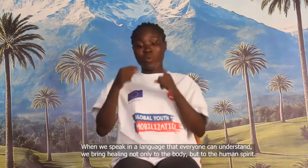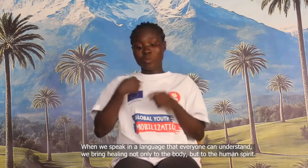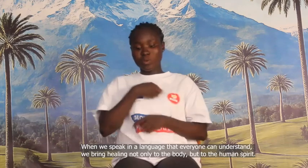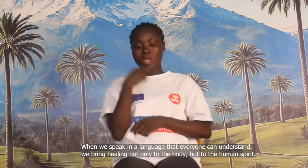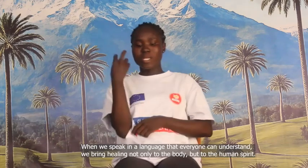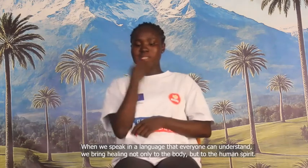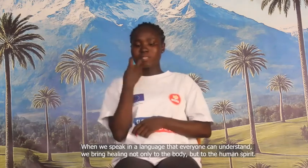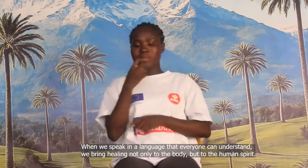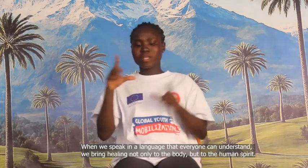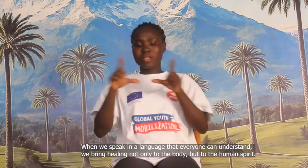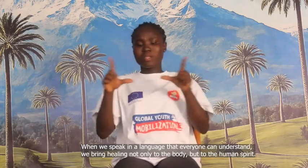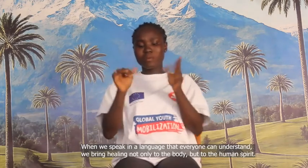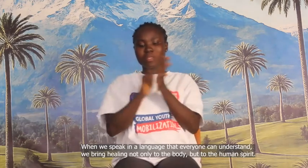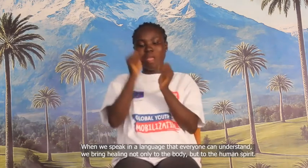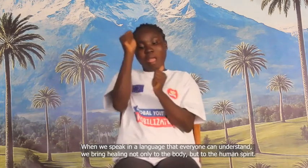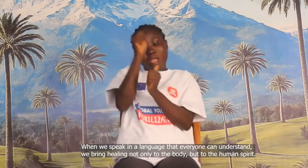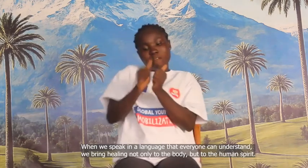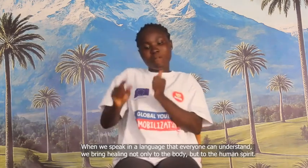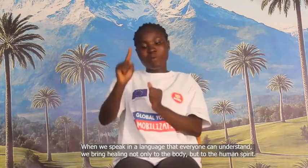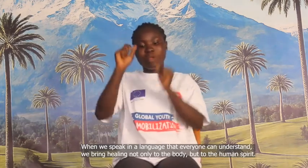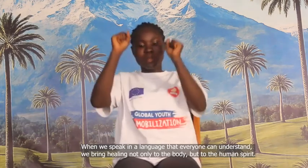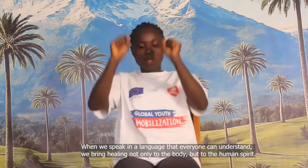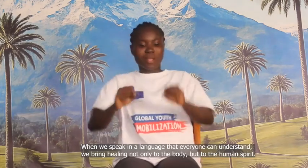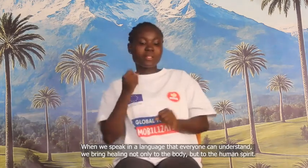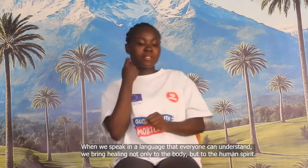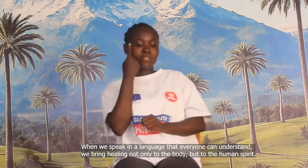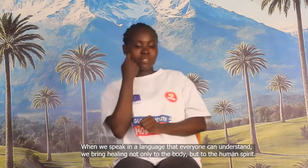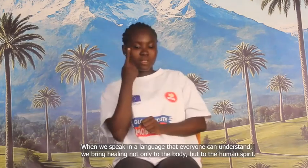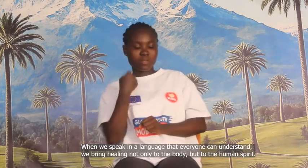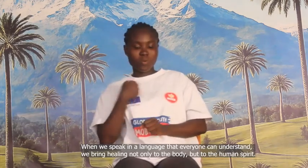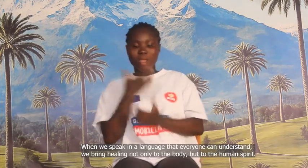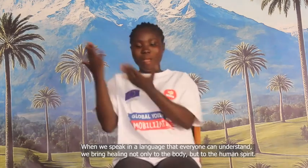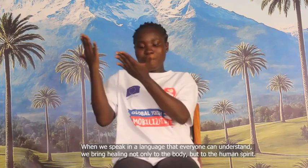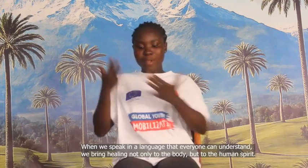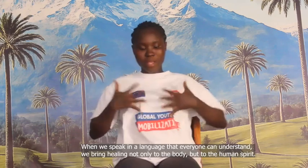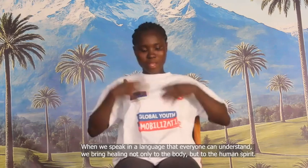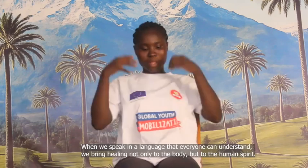When we speak in a language that everyone can understand, we bring healing not only to the body,